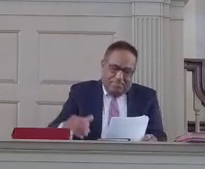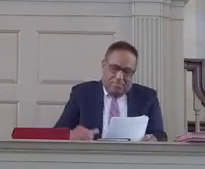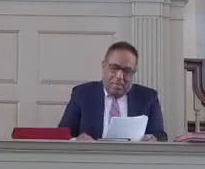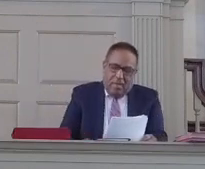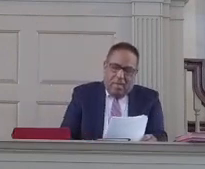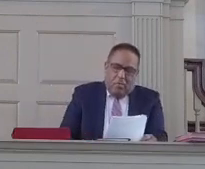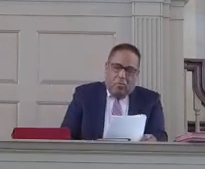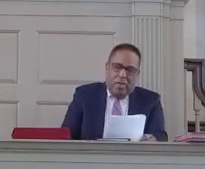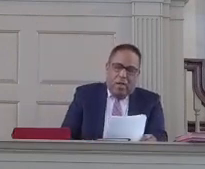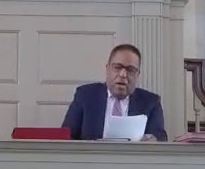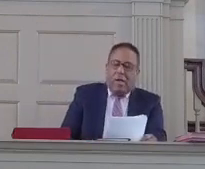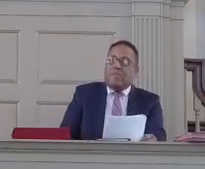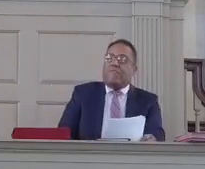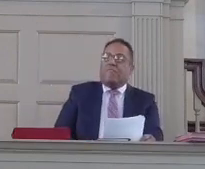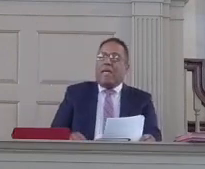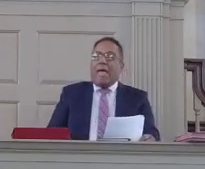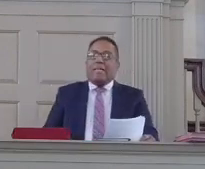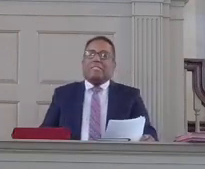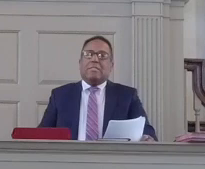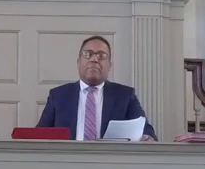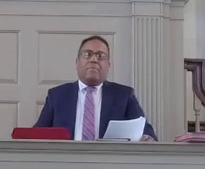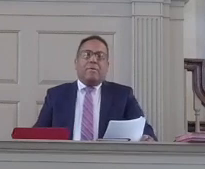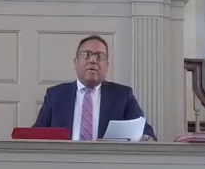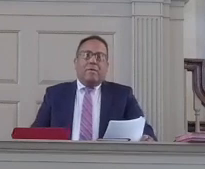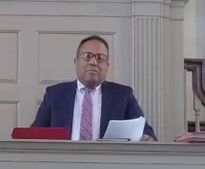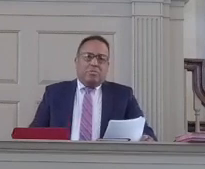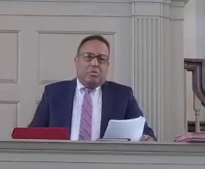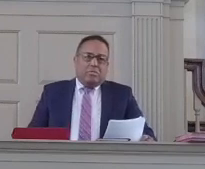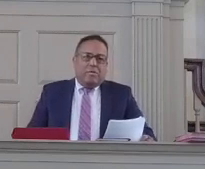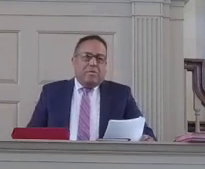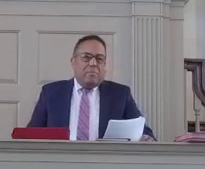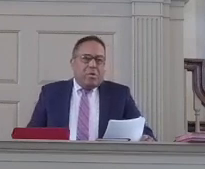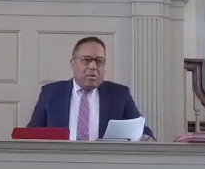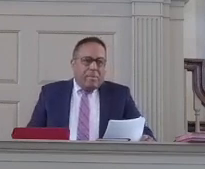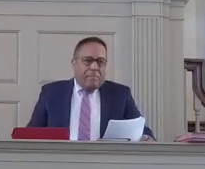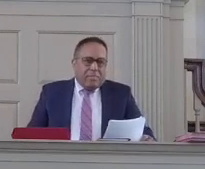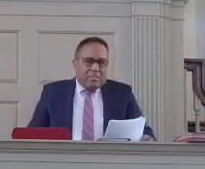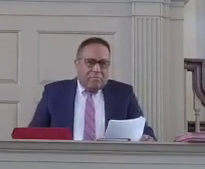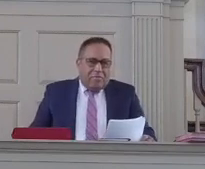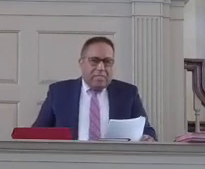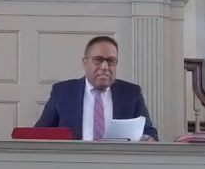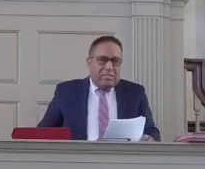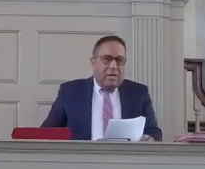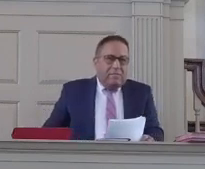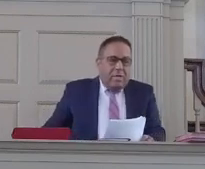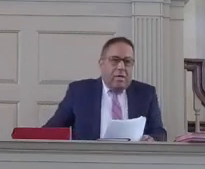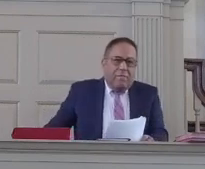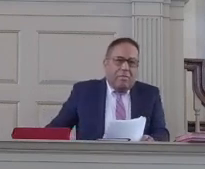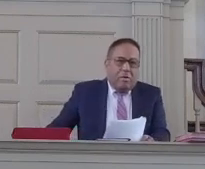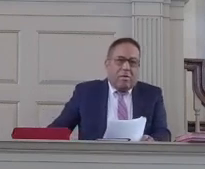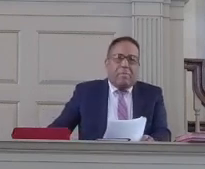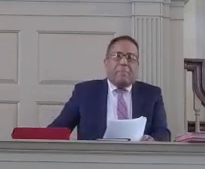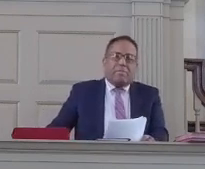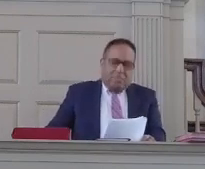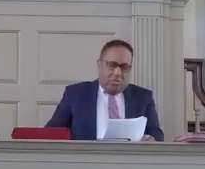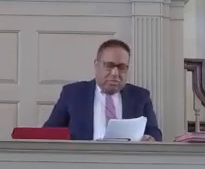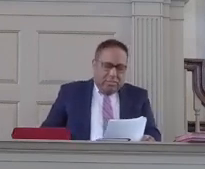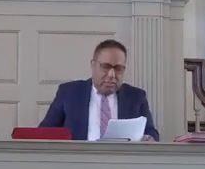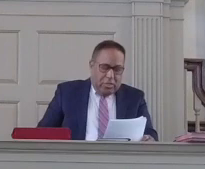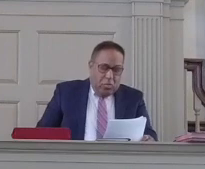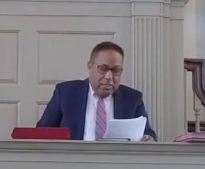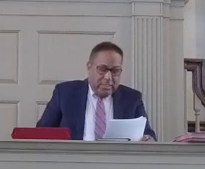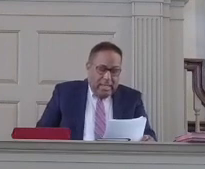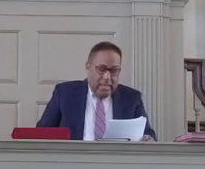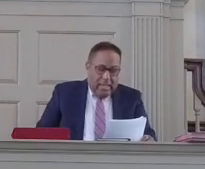Easter. We are the flagship church of the American Baptist Convention, of the American Baptist